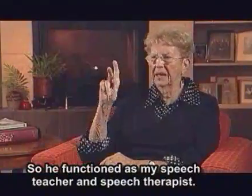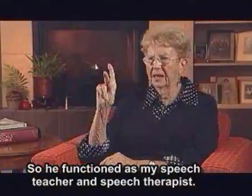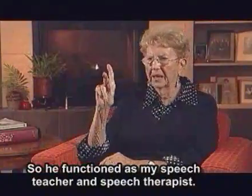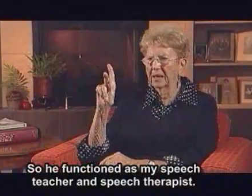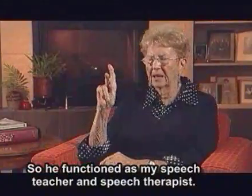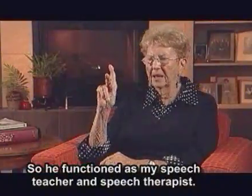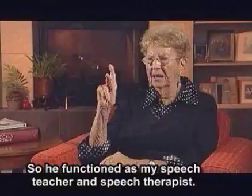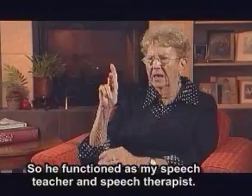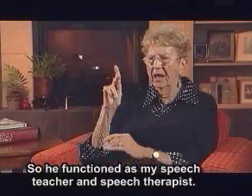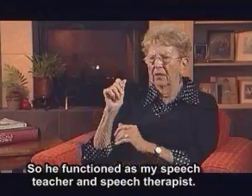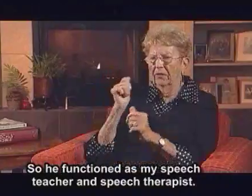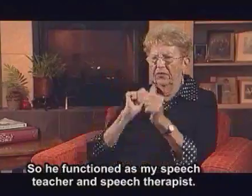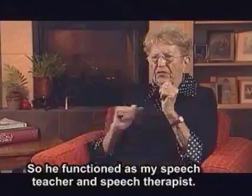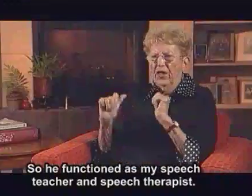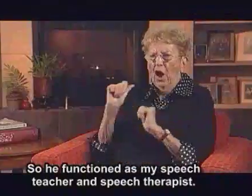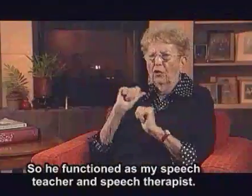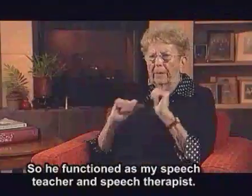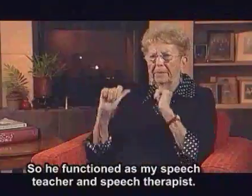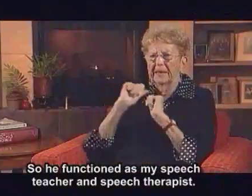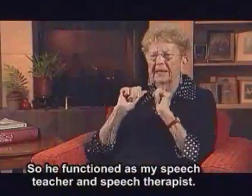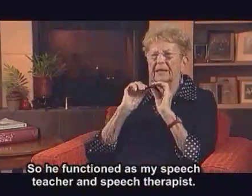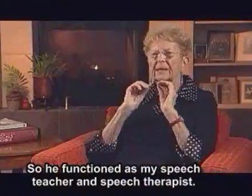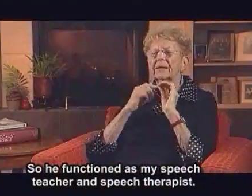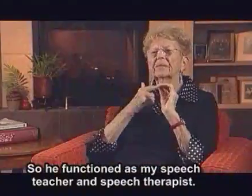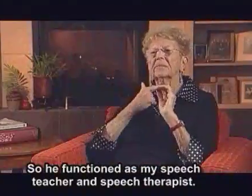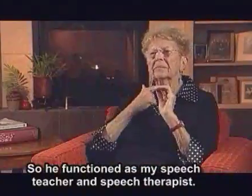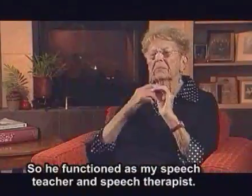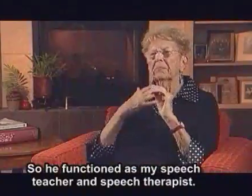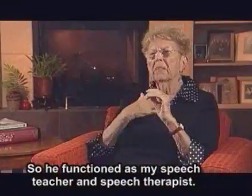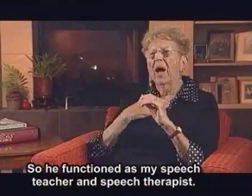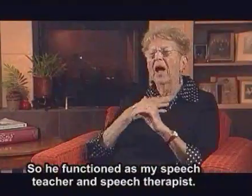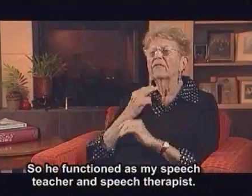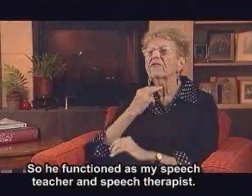So he functioned as my speech teacher and speech therapist.